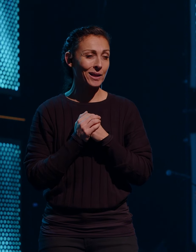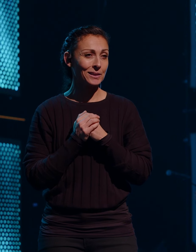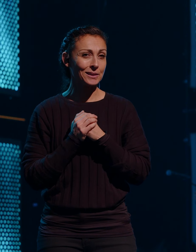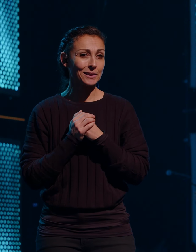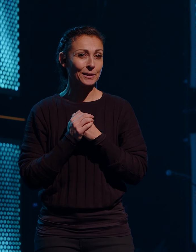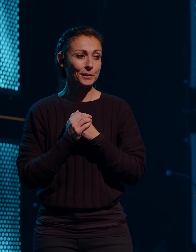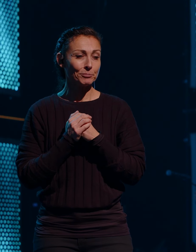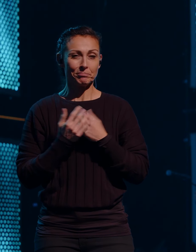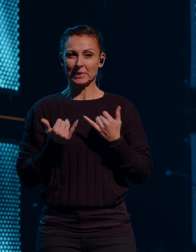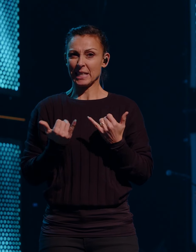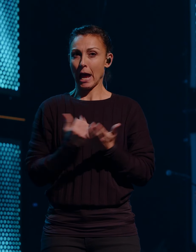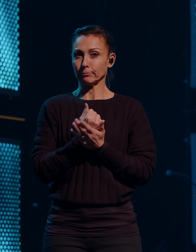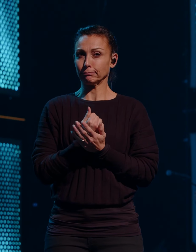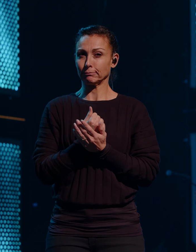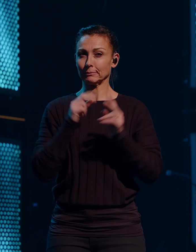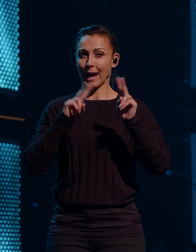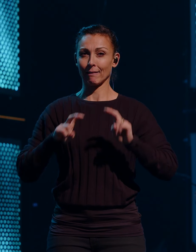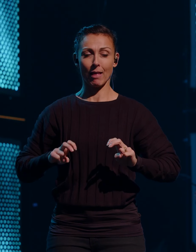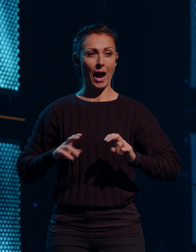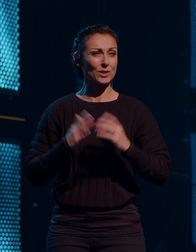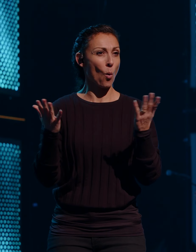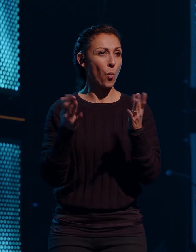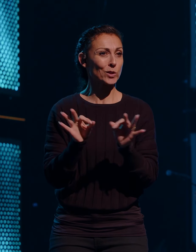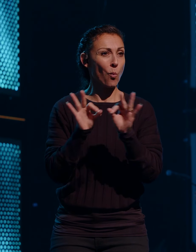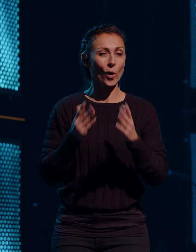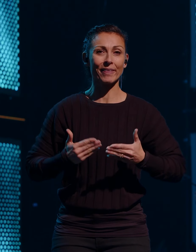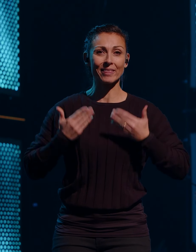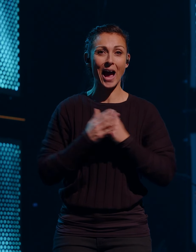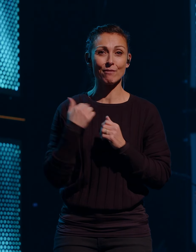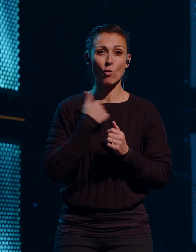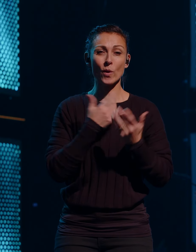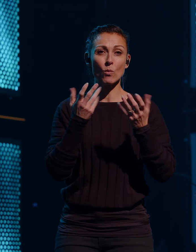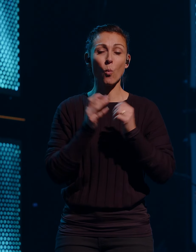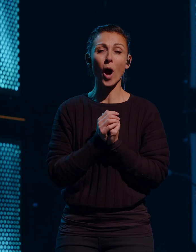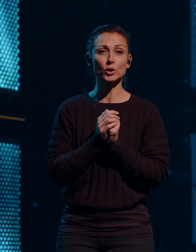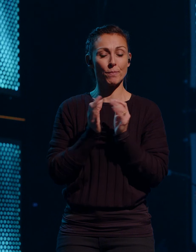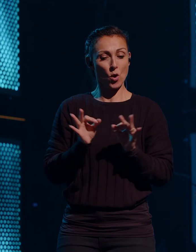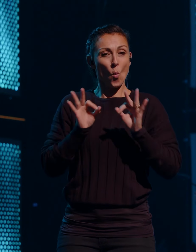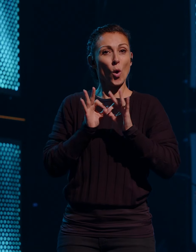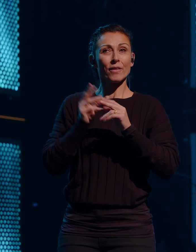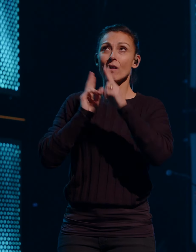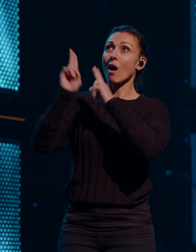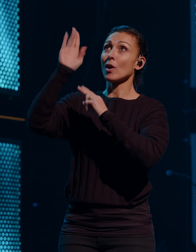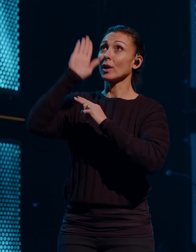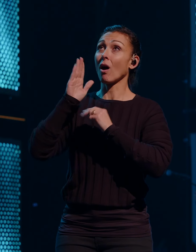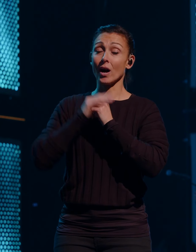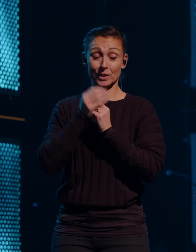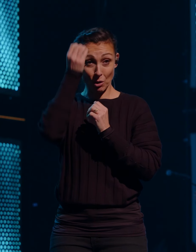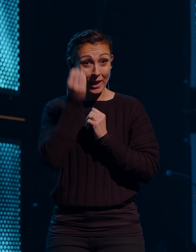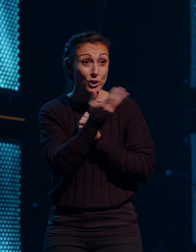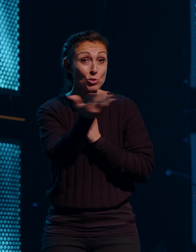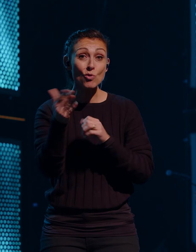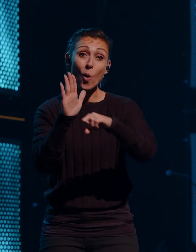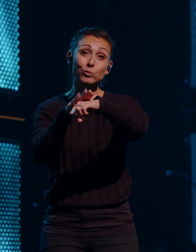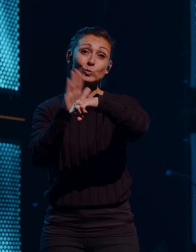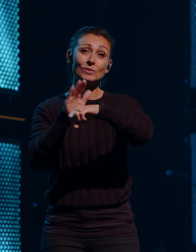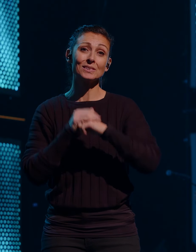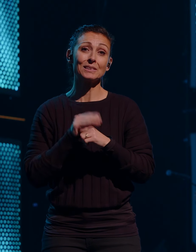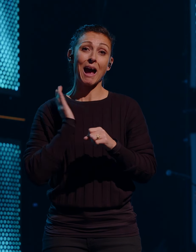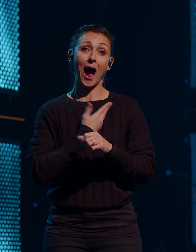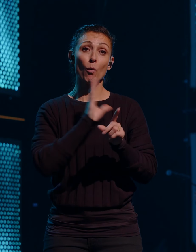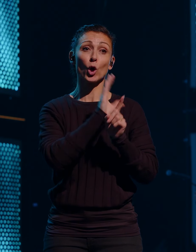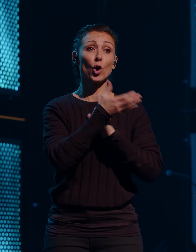life. And in living a worthy life and wanting to take worthy steps in honoring God, we're going to clash with culture. And many times